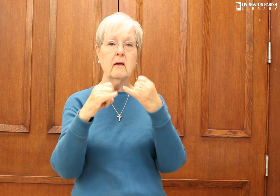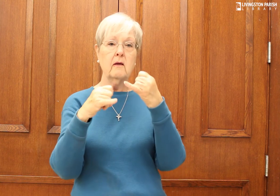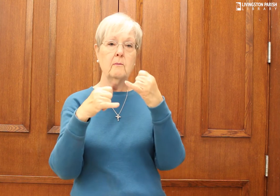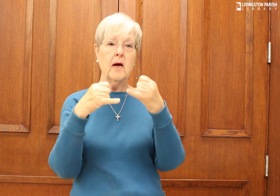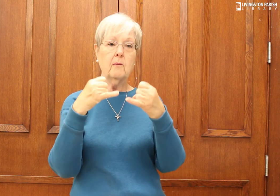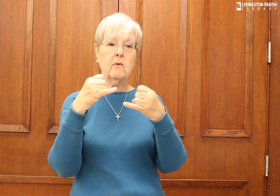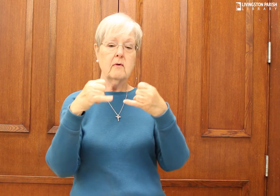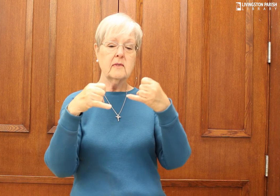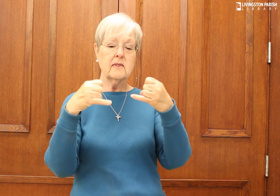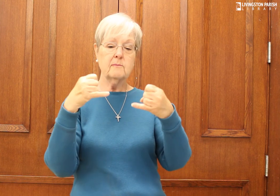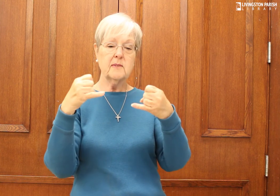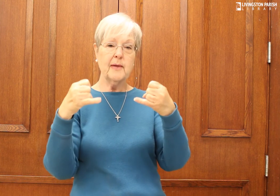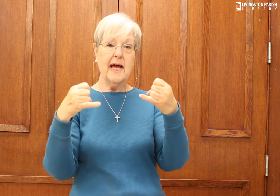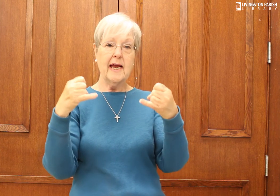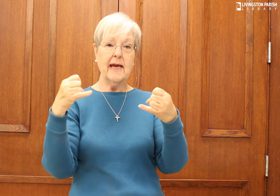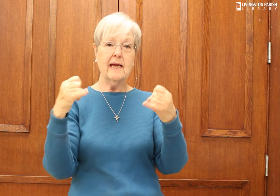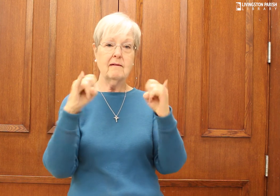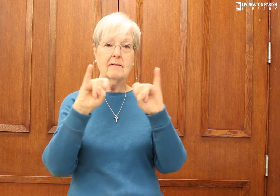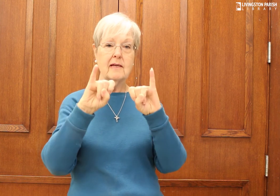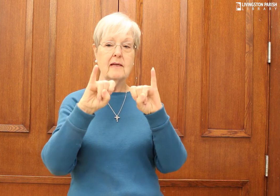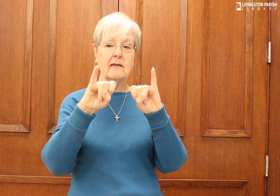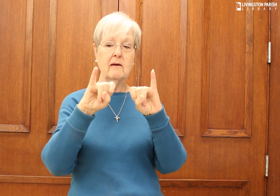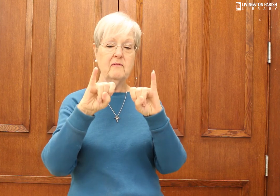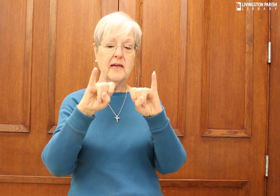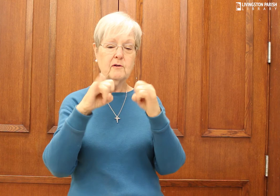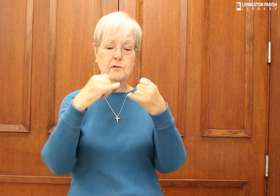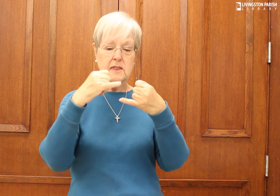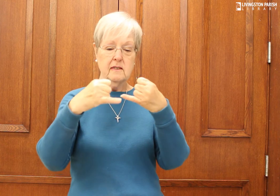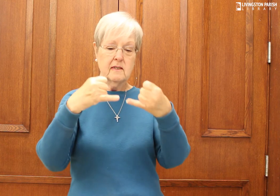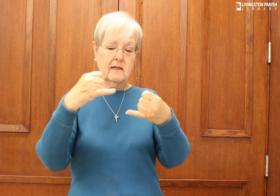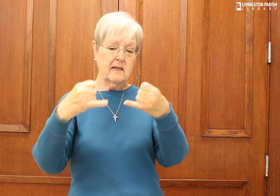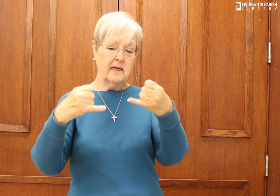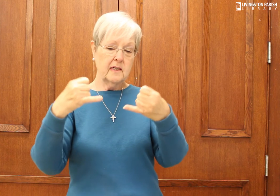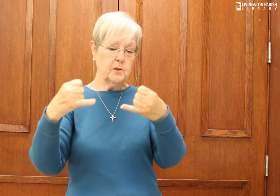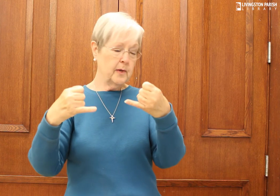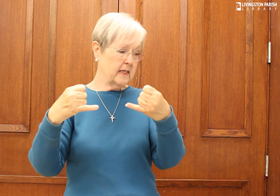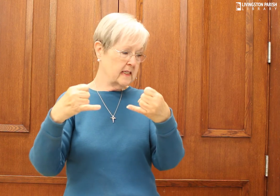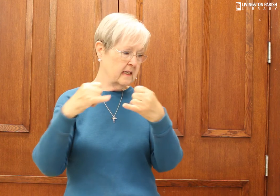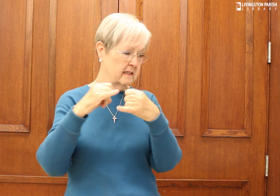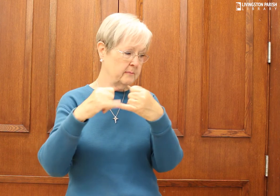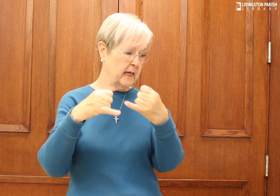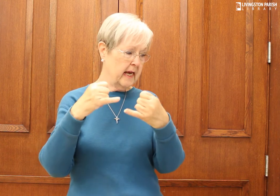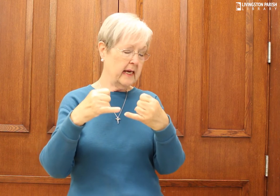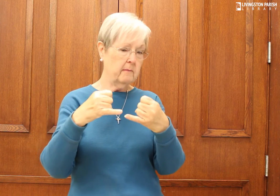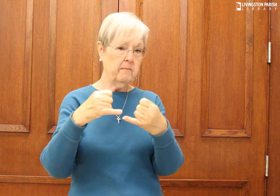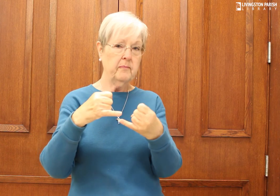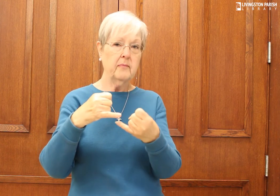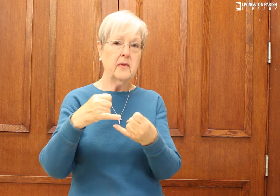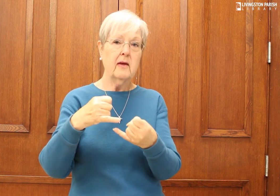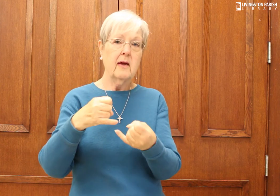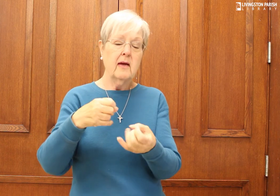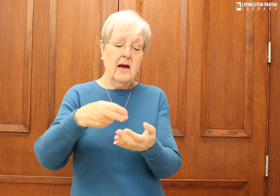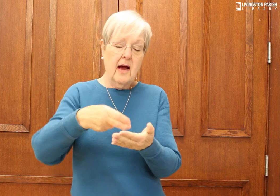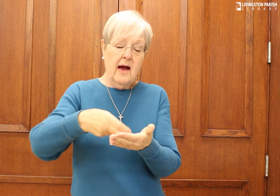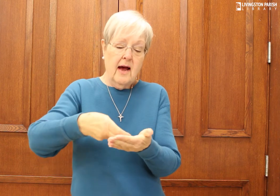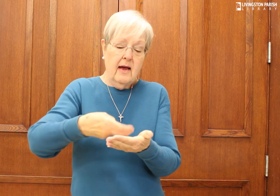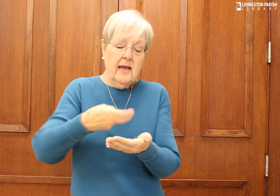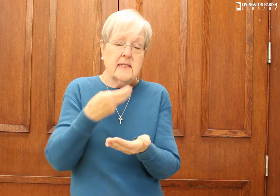You might want some spaghetti. Little fingers in a twist. Spaghetti. I like